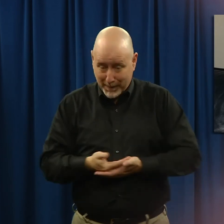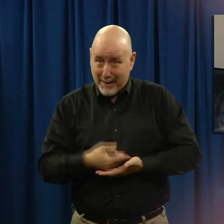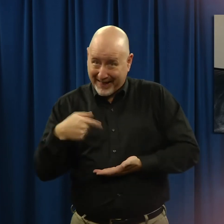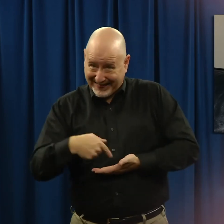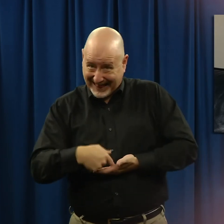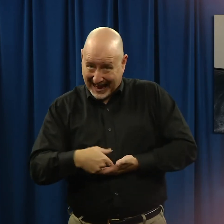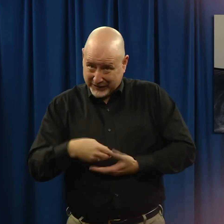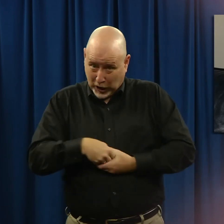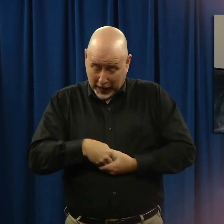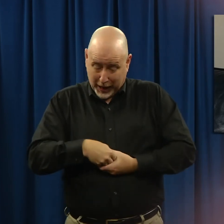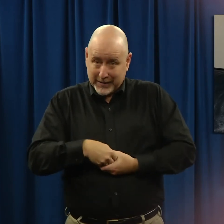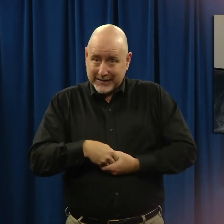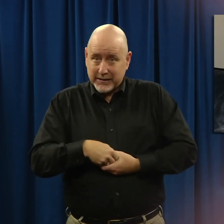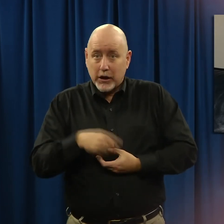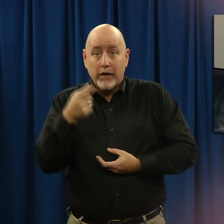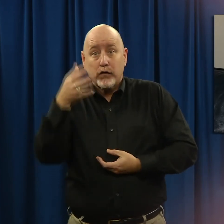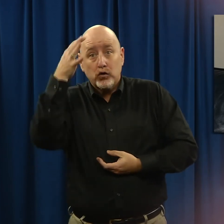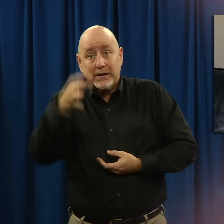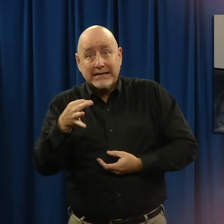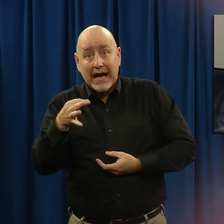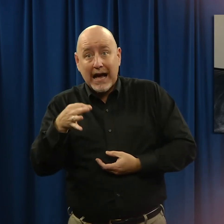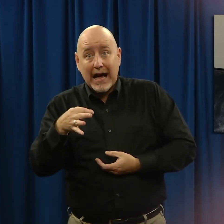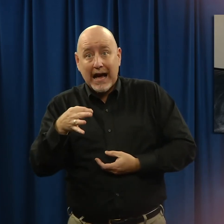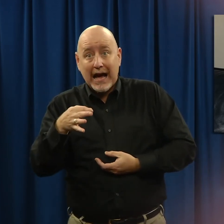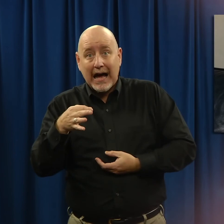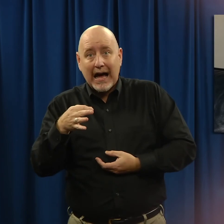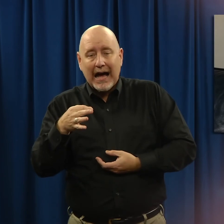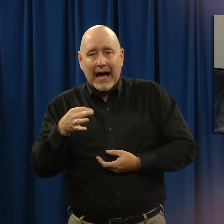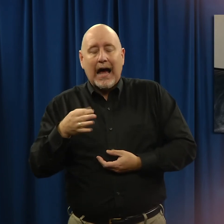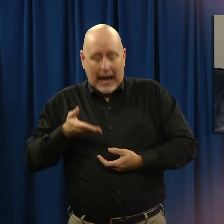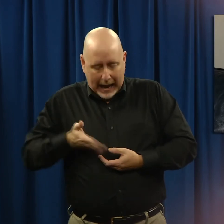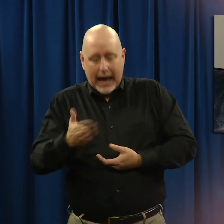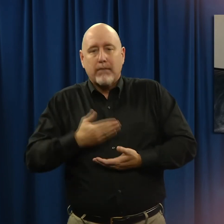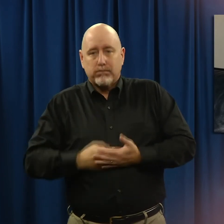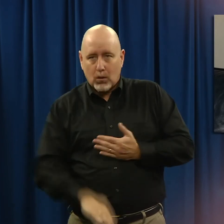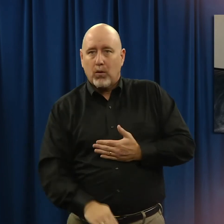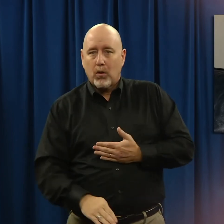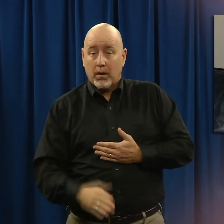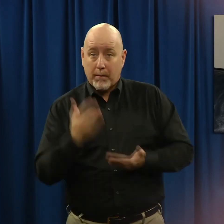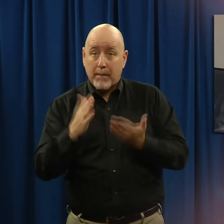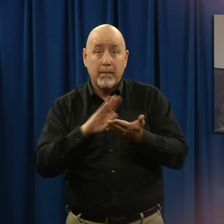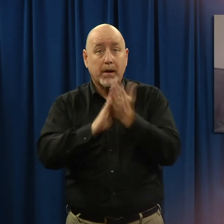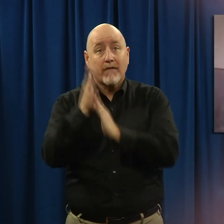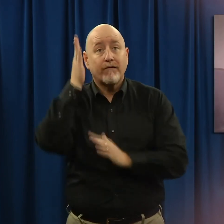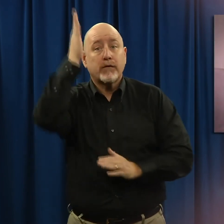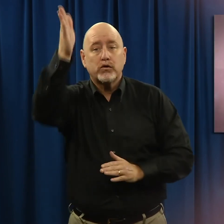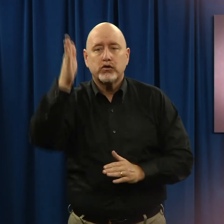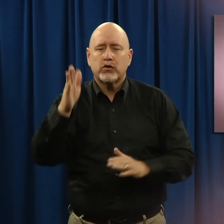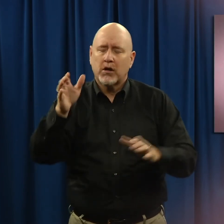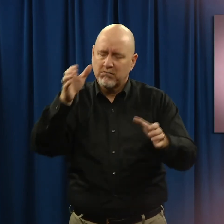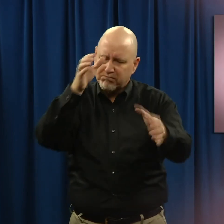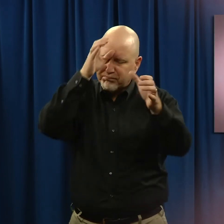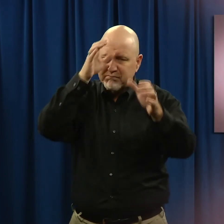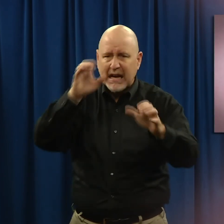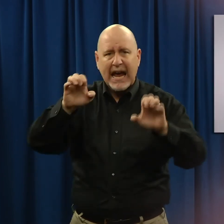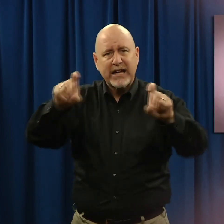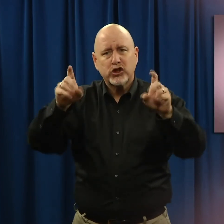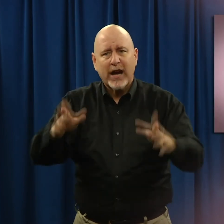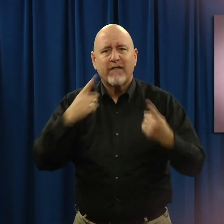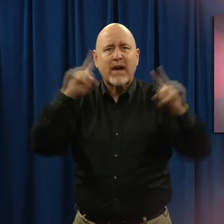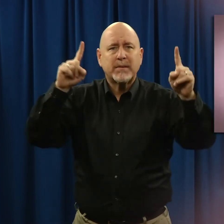that child that you choose to allow to give life to might become a famous educator,